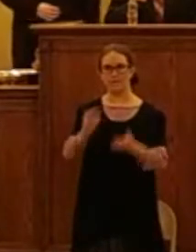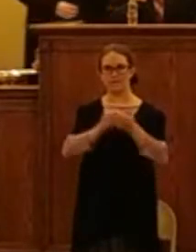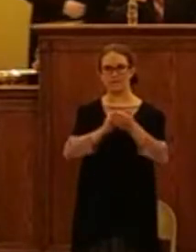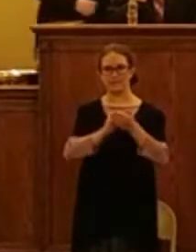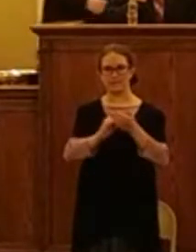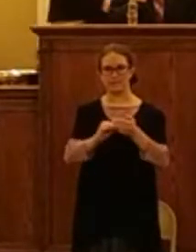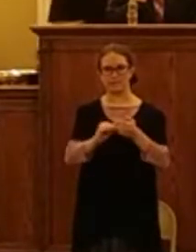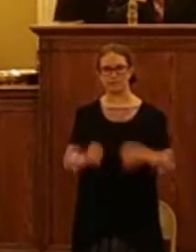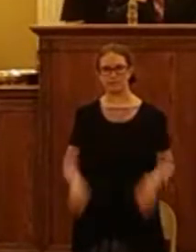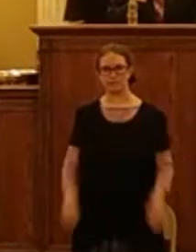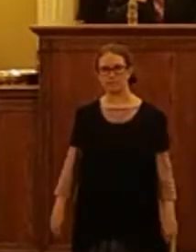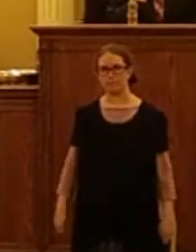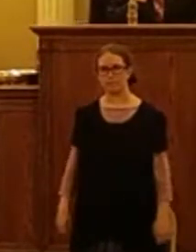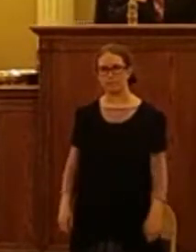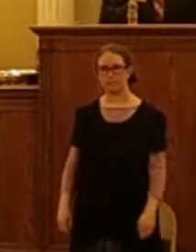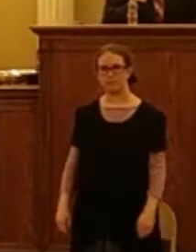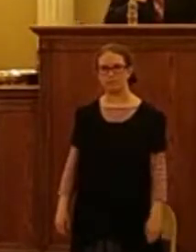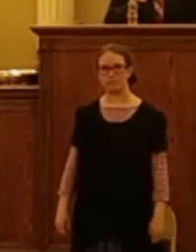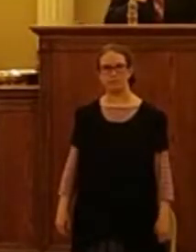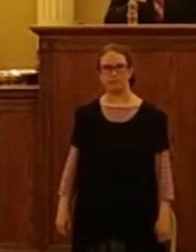excuse.